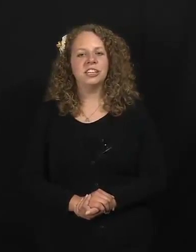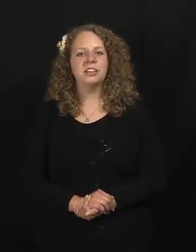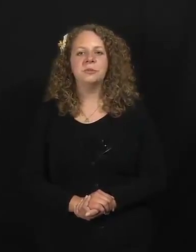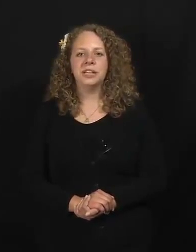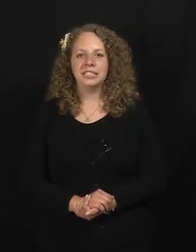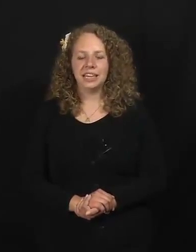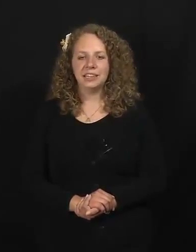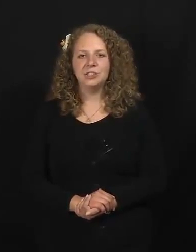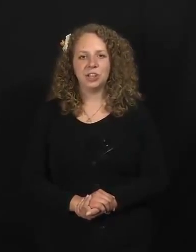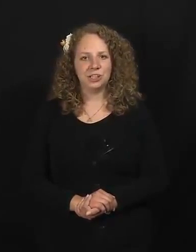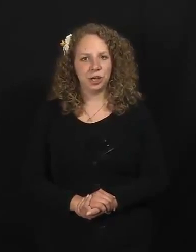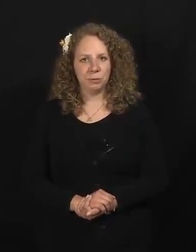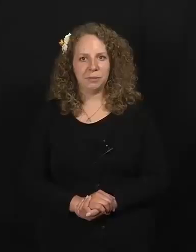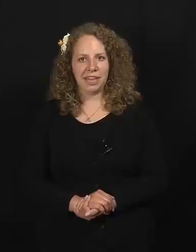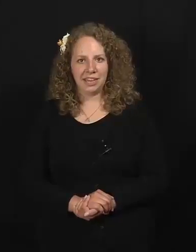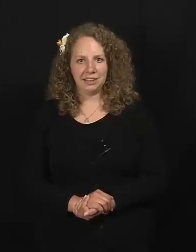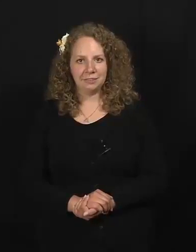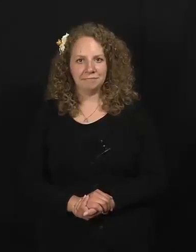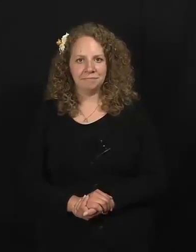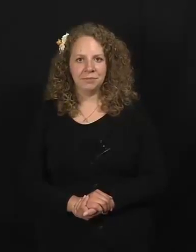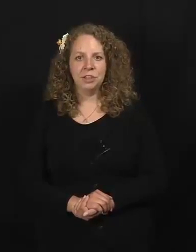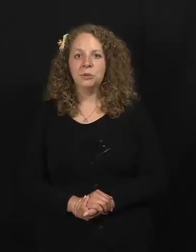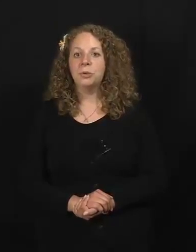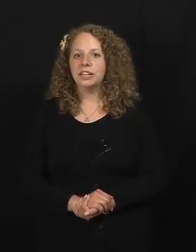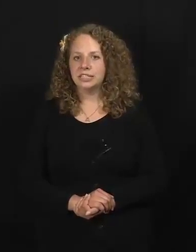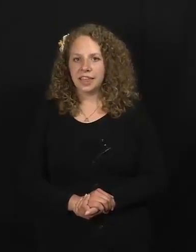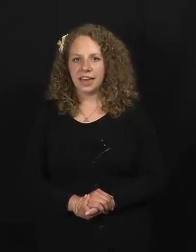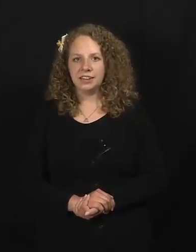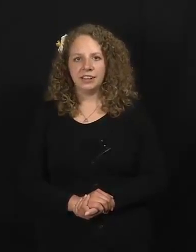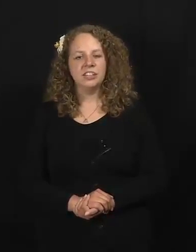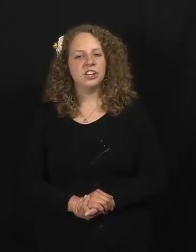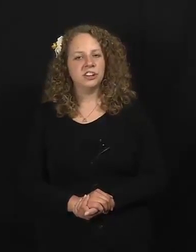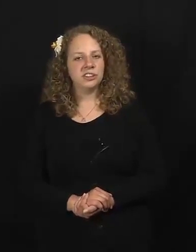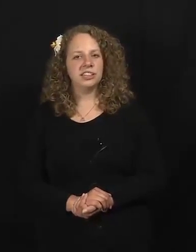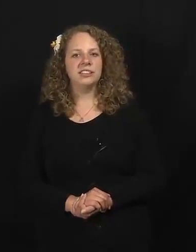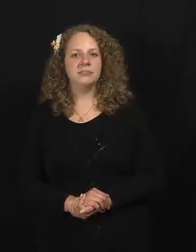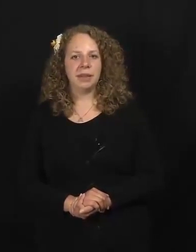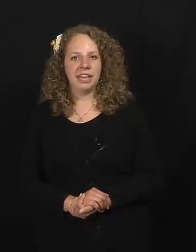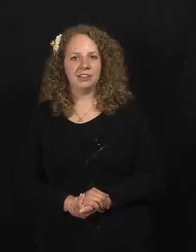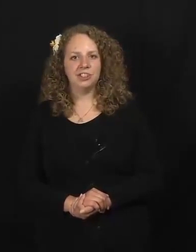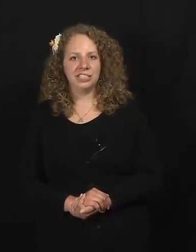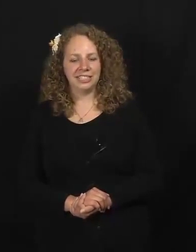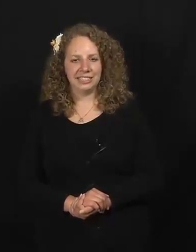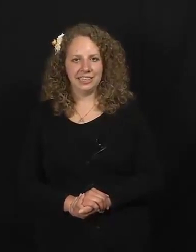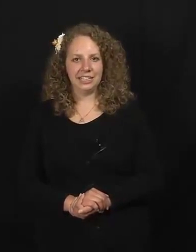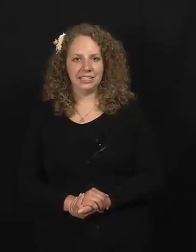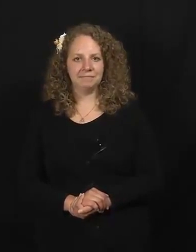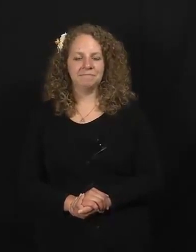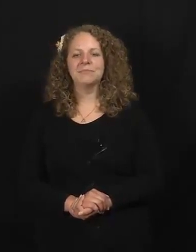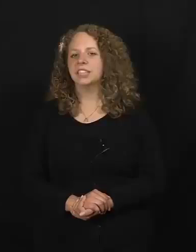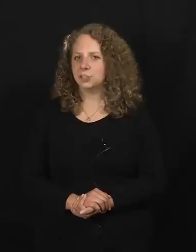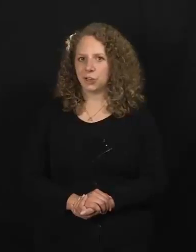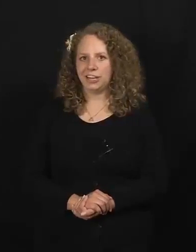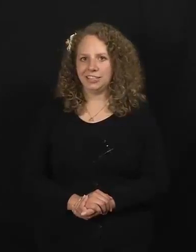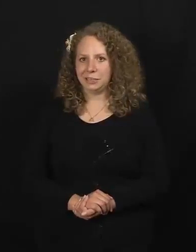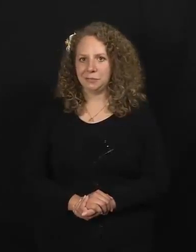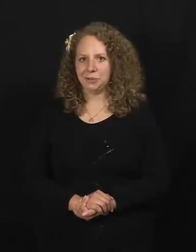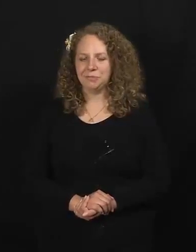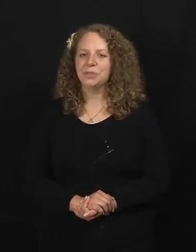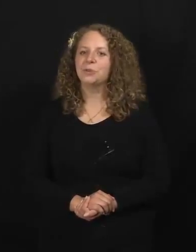generally when I slightly start to open my hand. When I slide, I generally leave my hand just as it is. Let's try an example. The